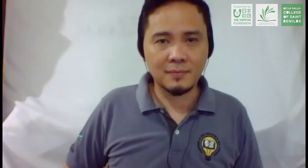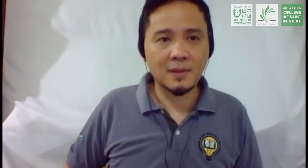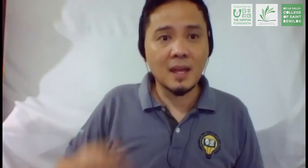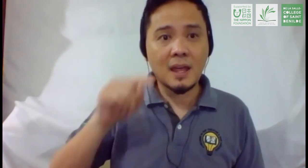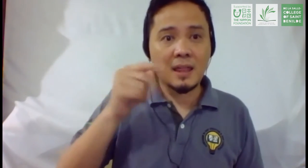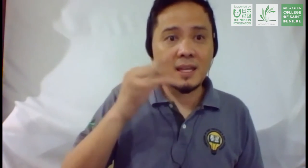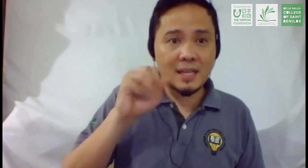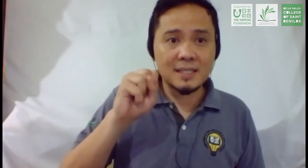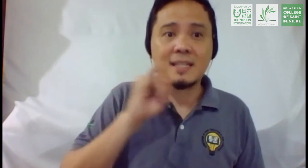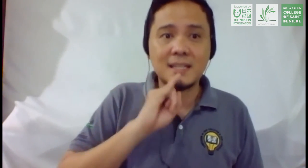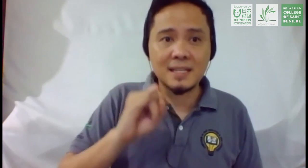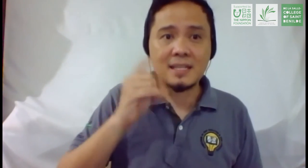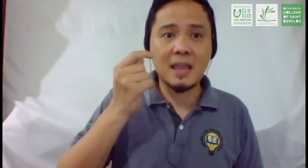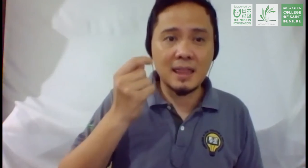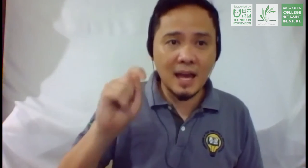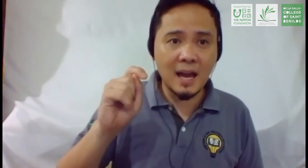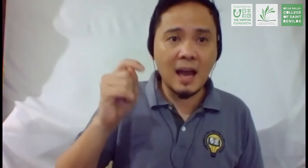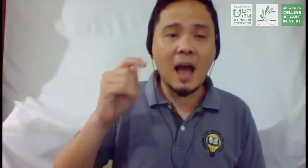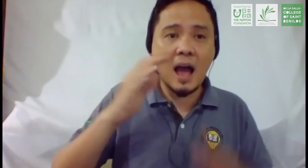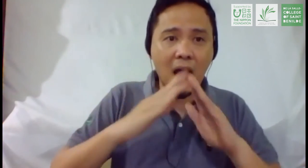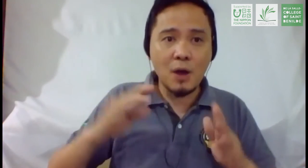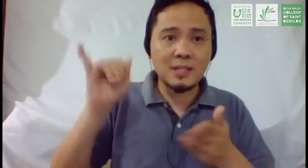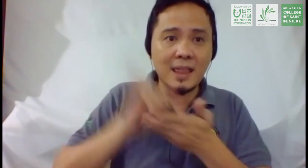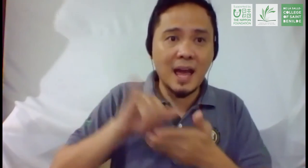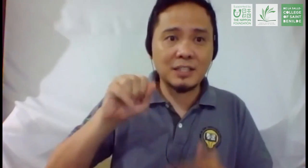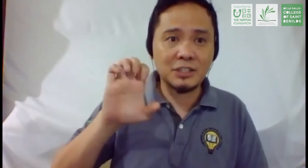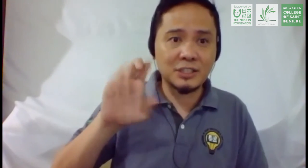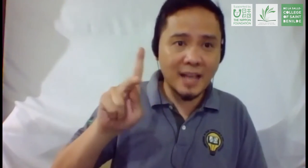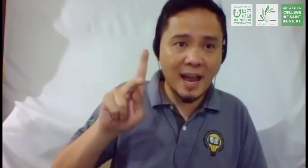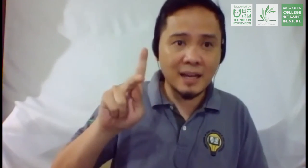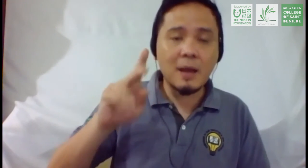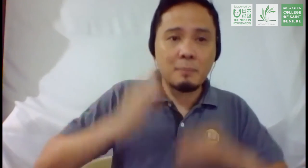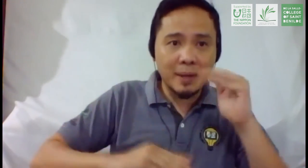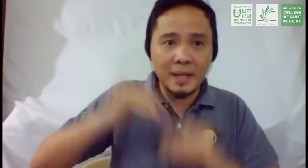This is the house that Jack built before he married Sue.